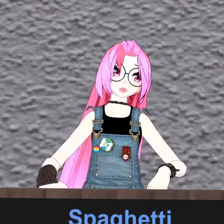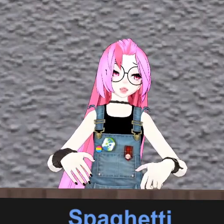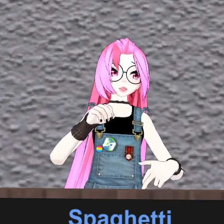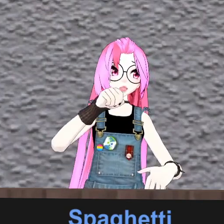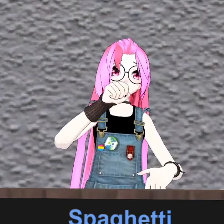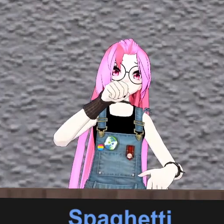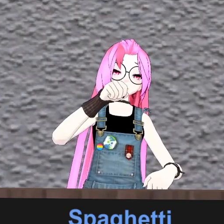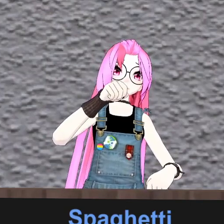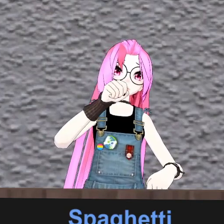Yeah.